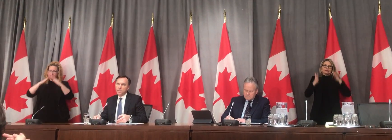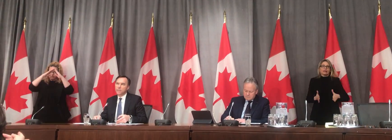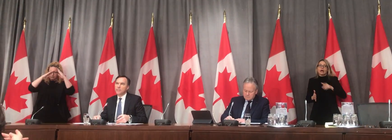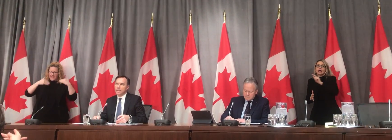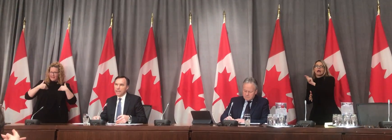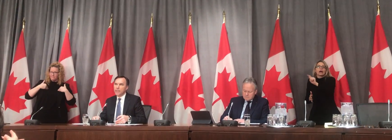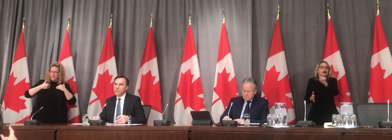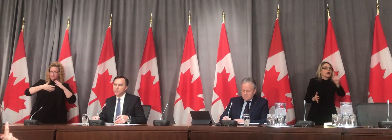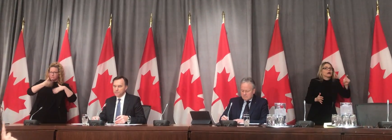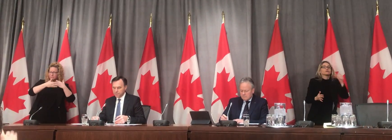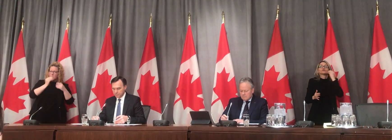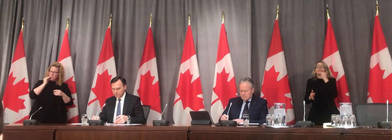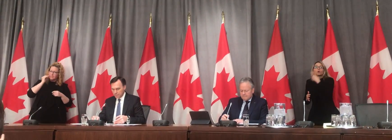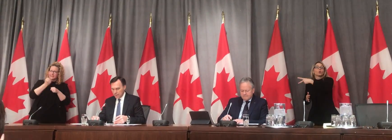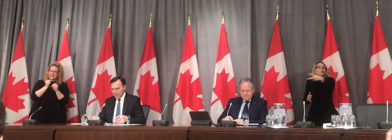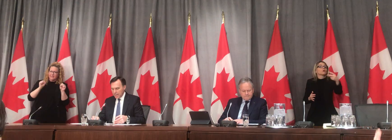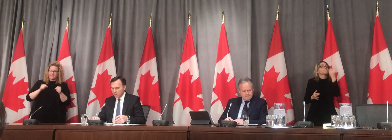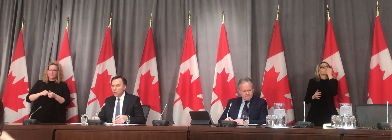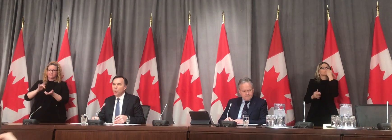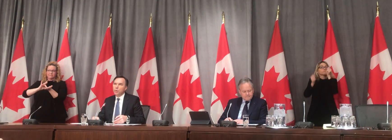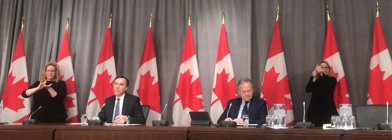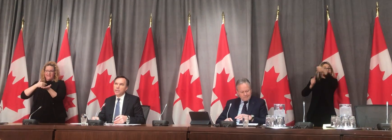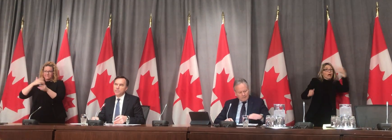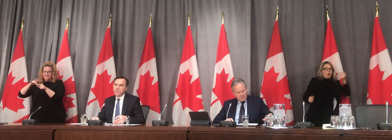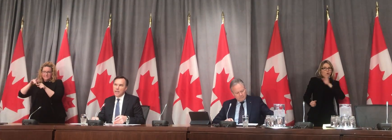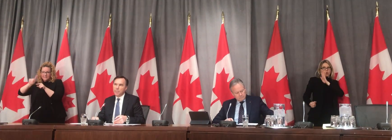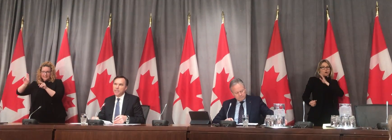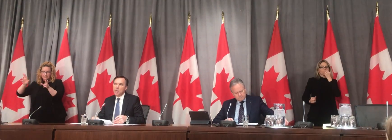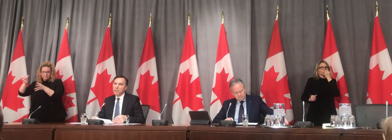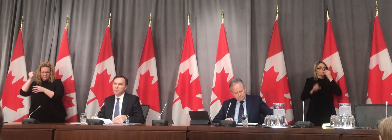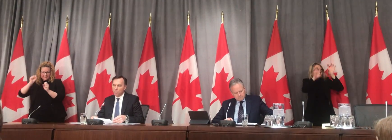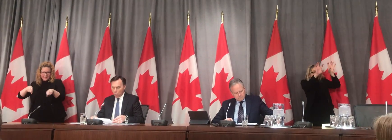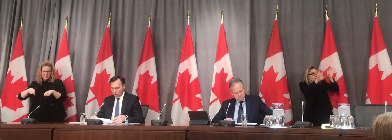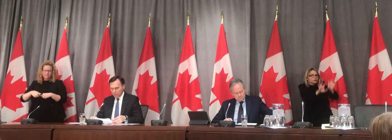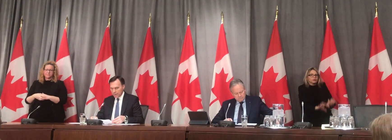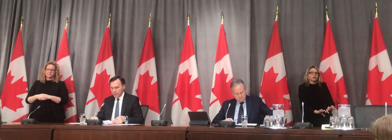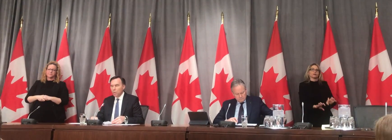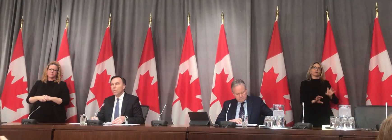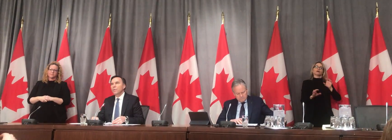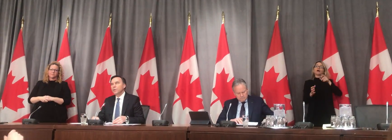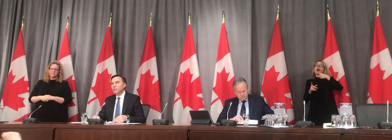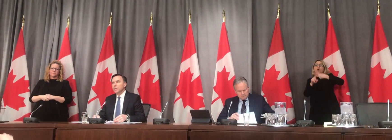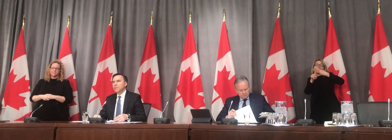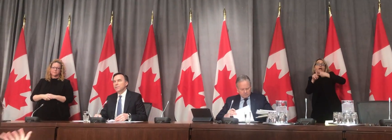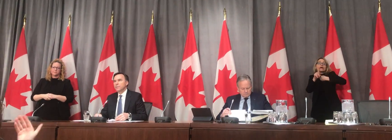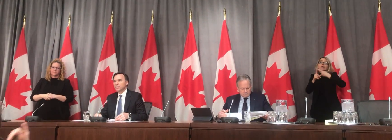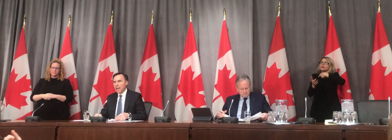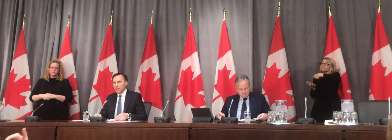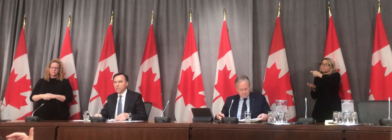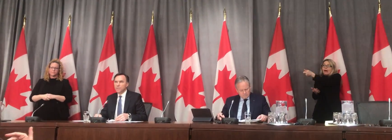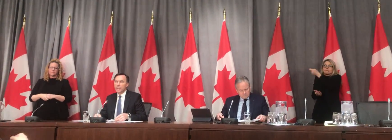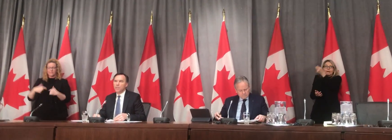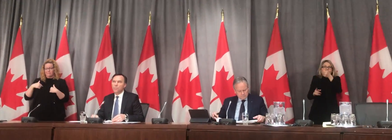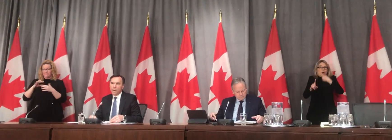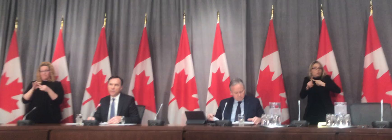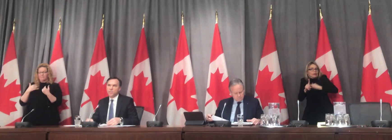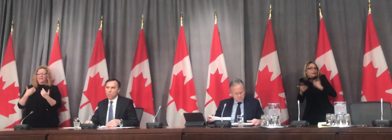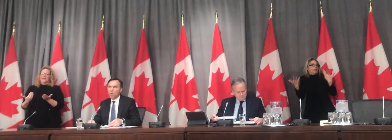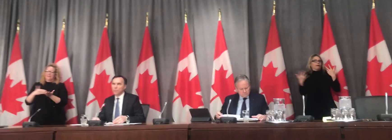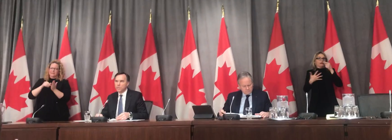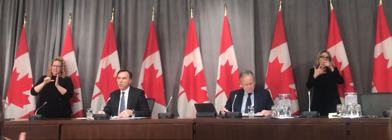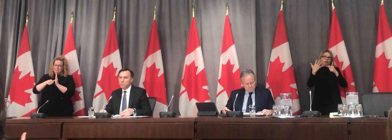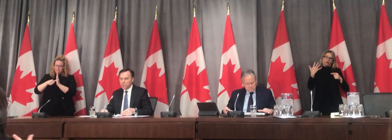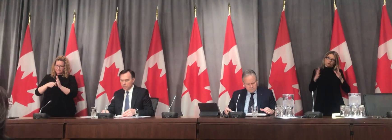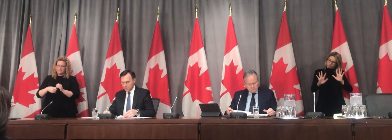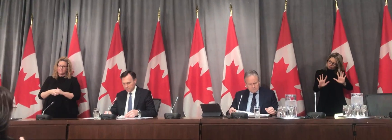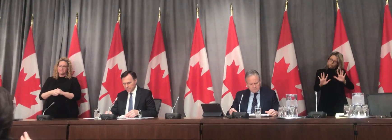the medicine that they need. As you've heard me say many times before, we've entered this challenge in a very